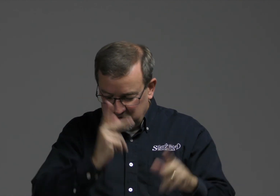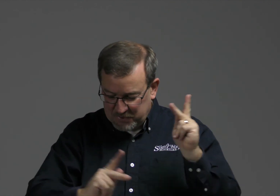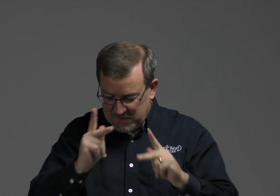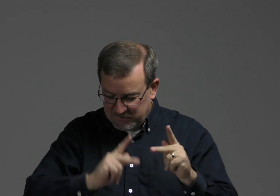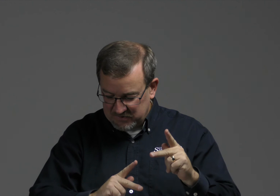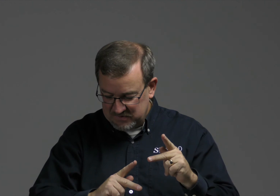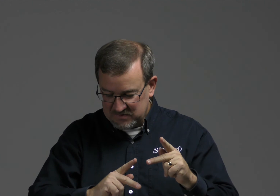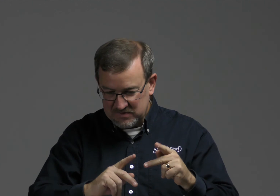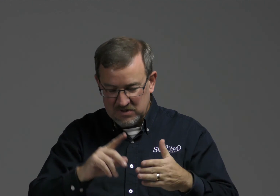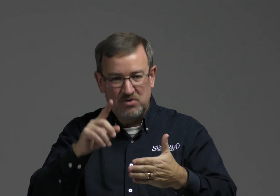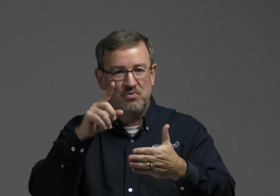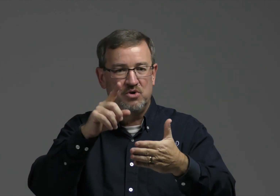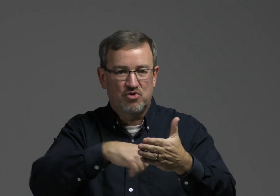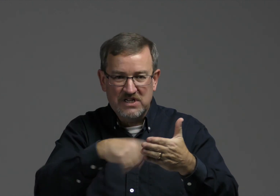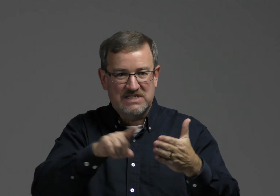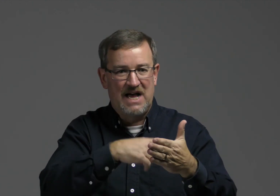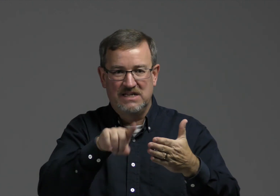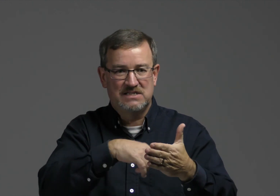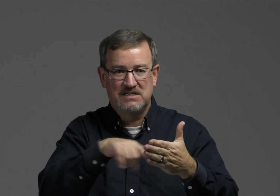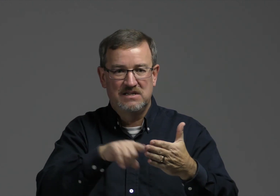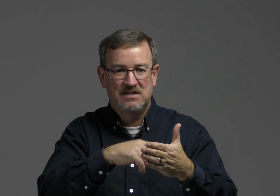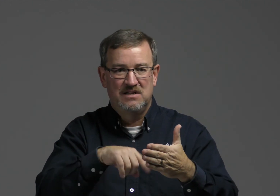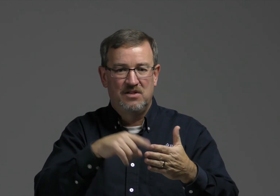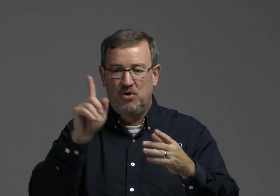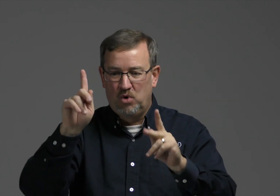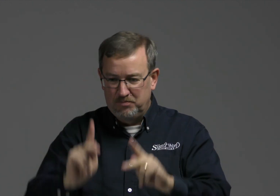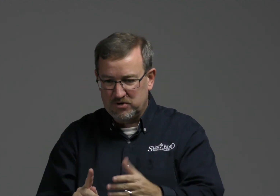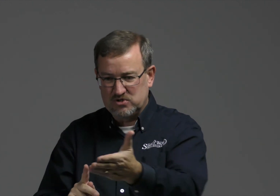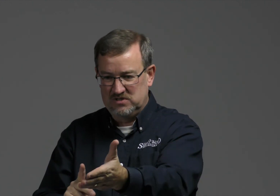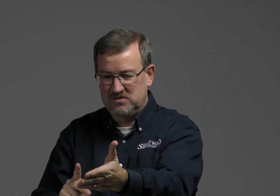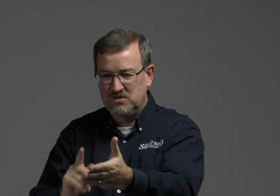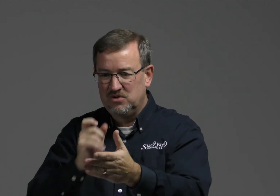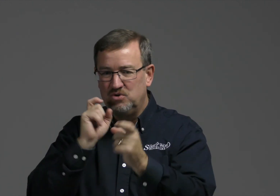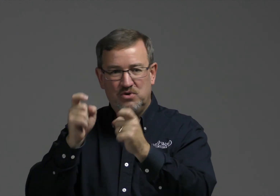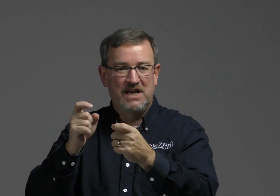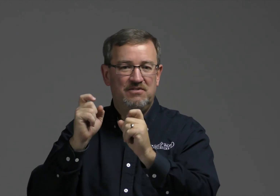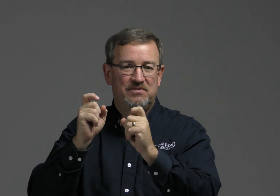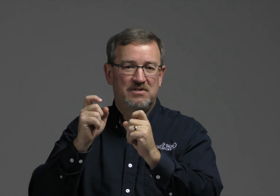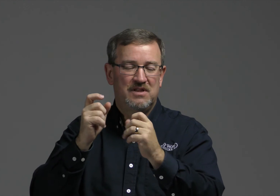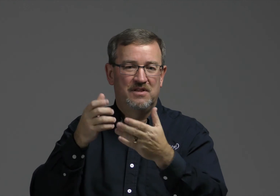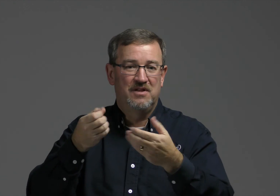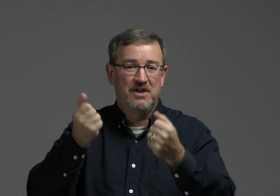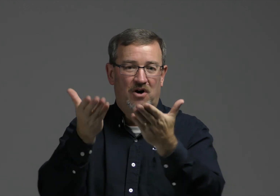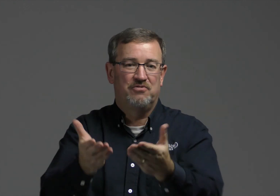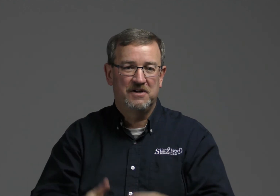other people will criticize the one person who gave the offering.